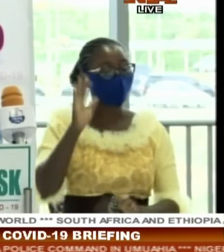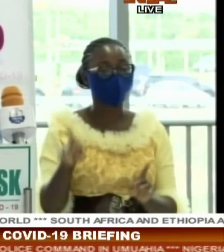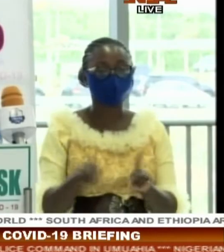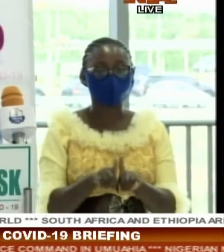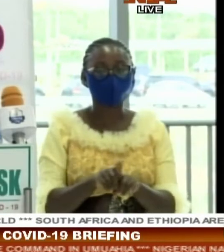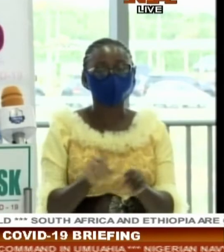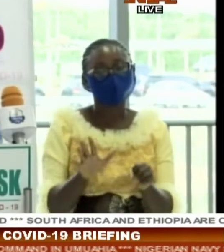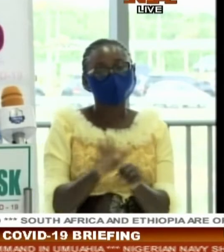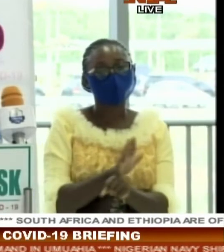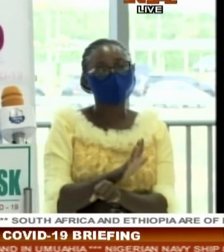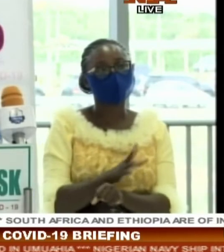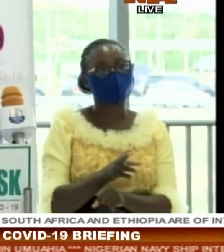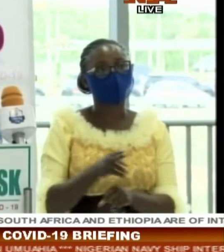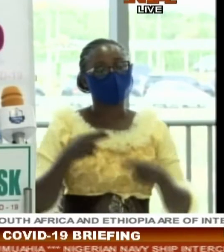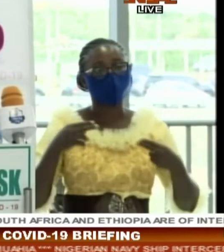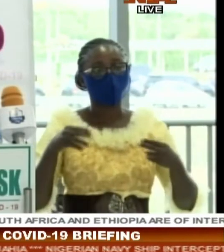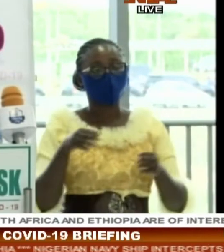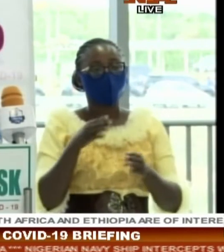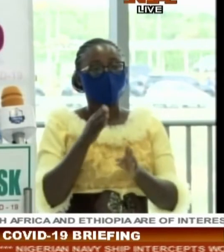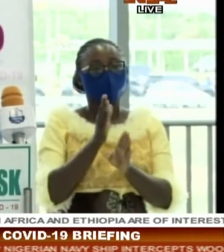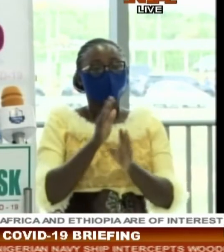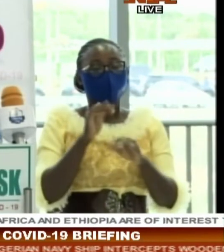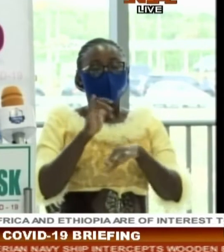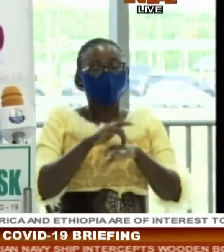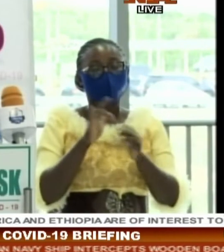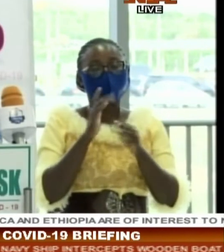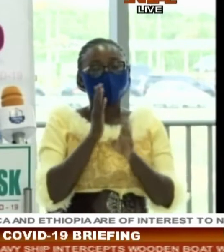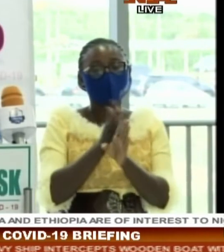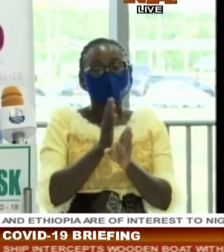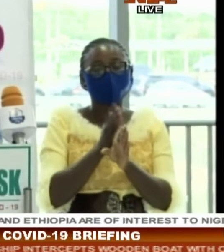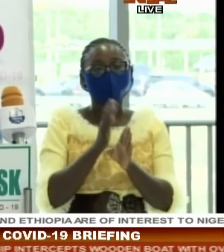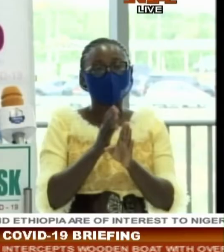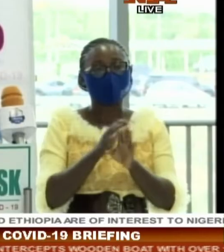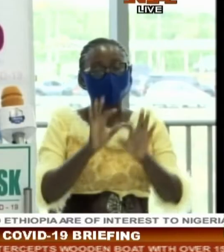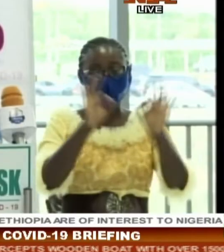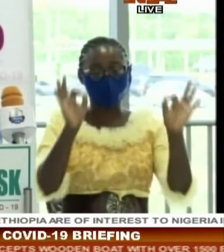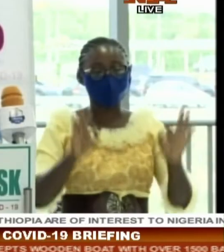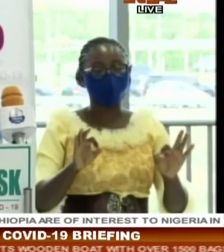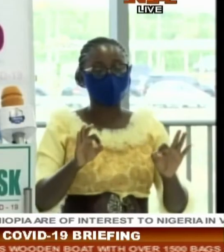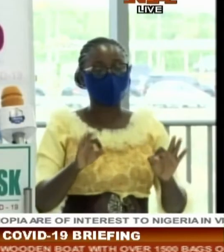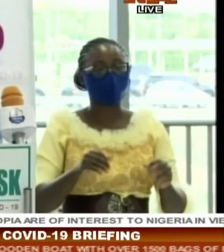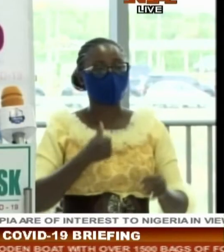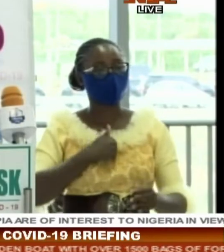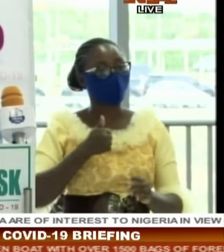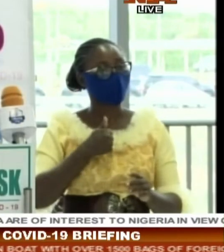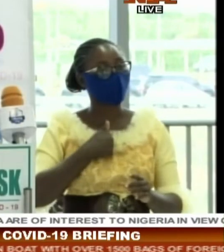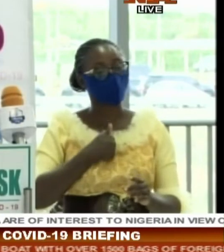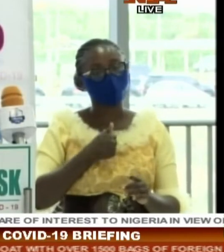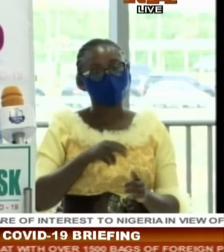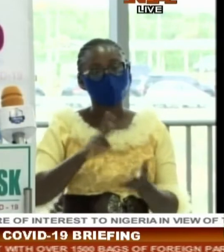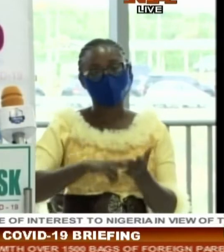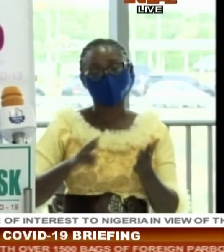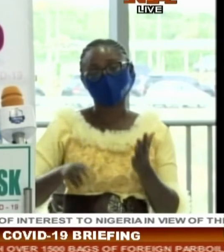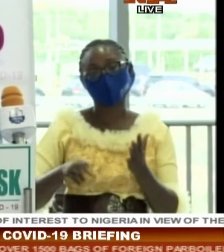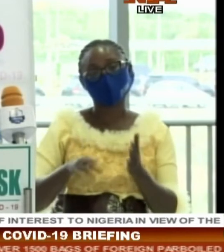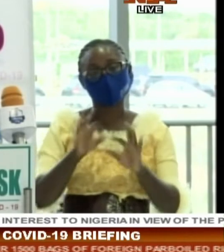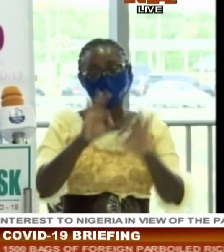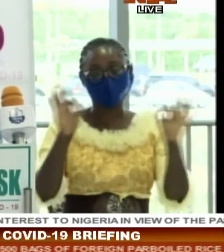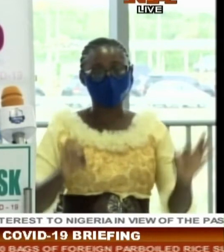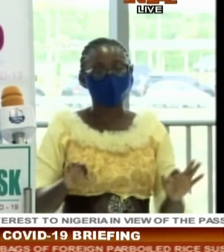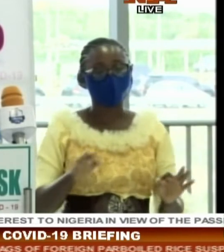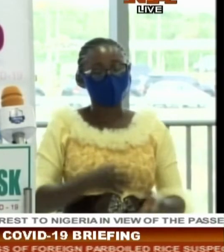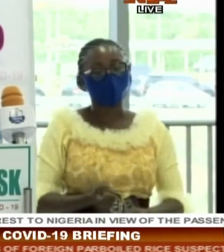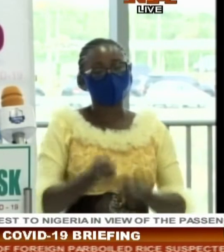the online health declaration self-reporting form co-located on the same national payment platform and